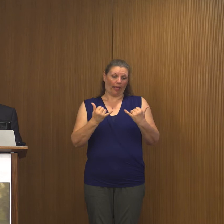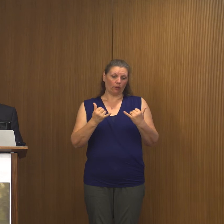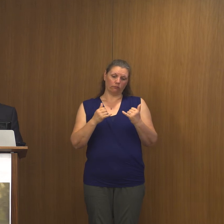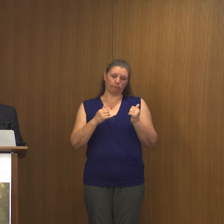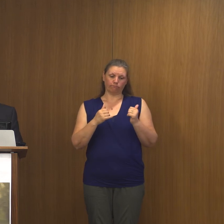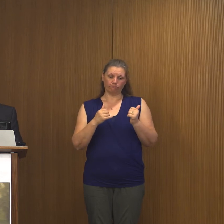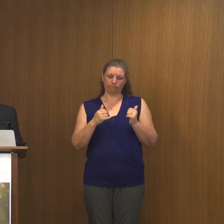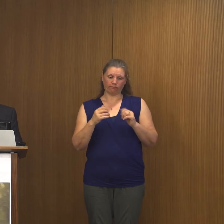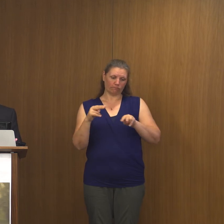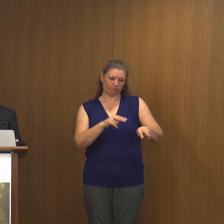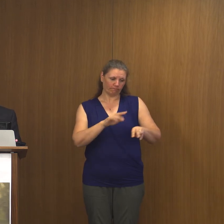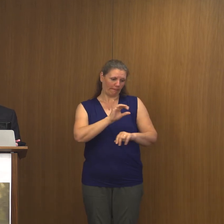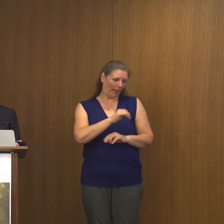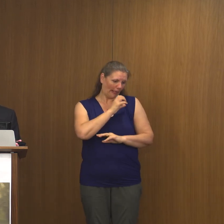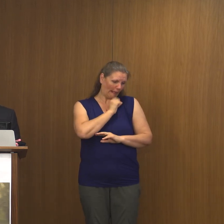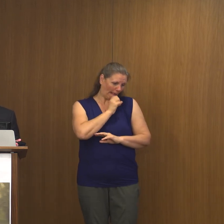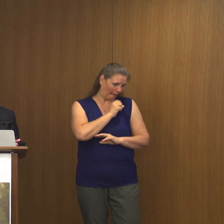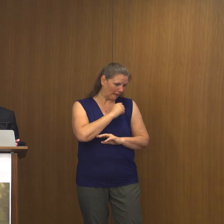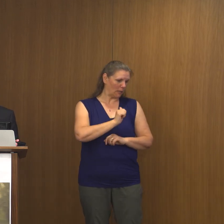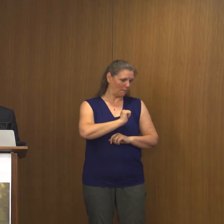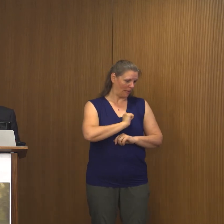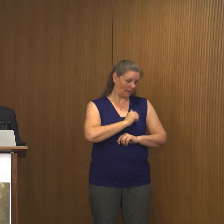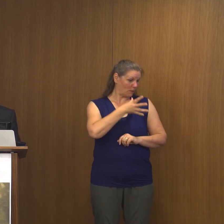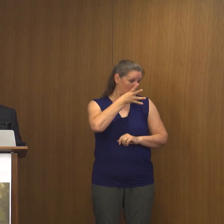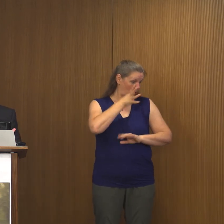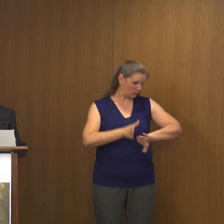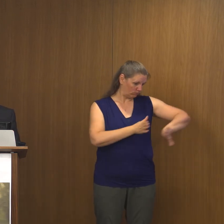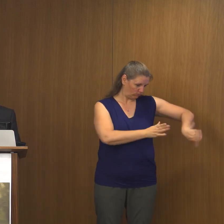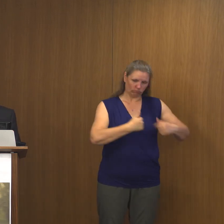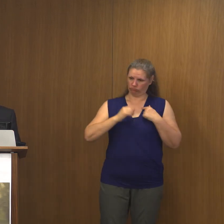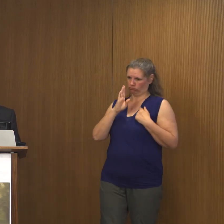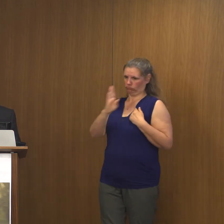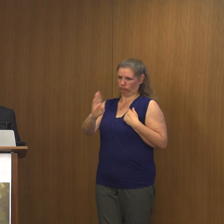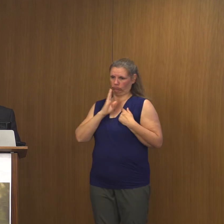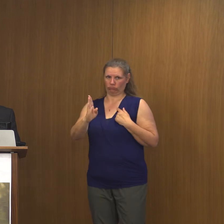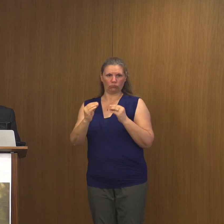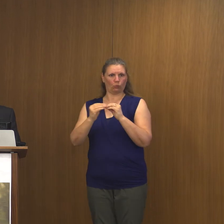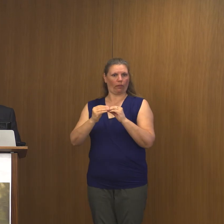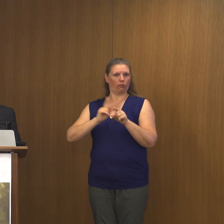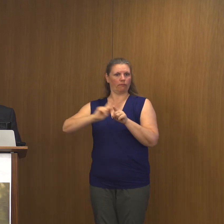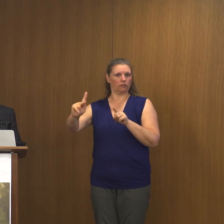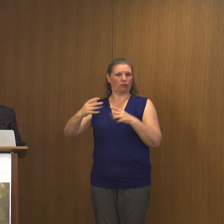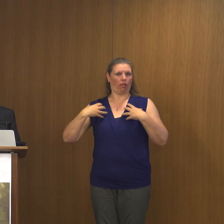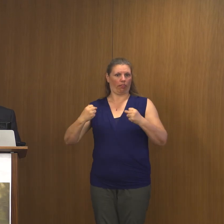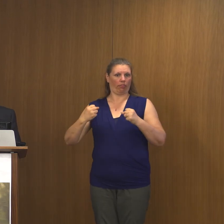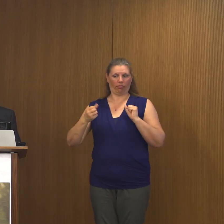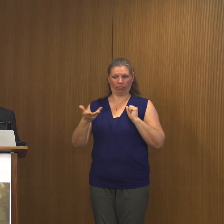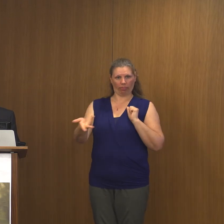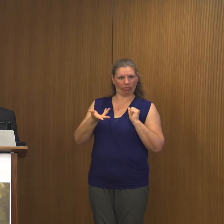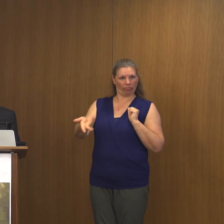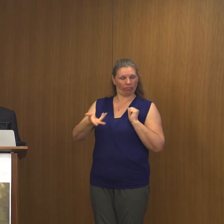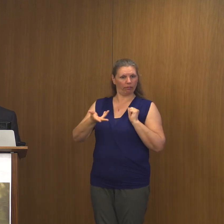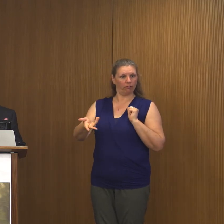health, I began to engage directly with my healthcare team. I was given the opportunity to have discussions and talk about my